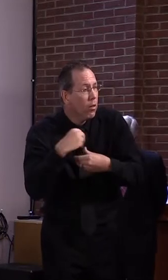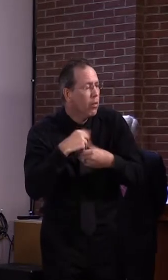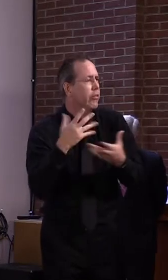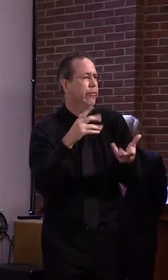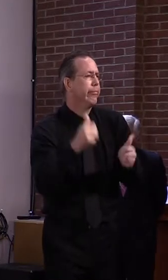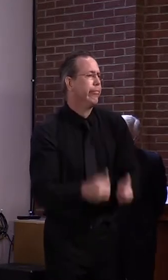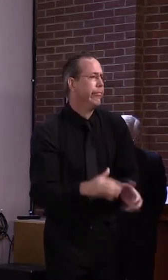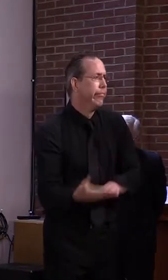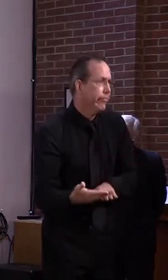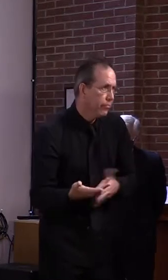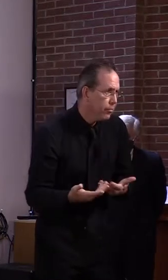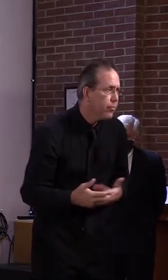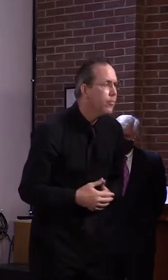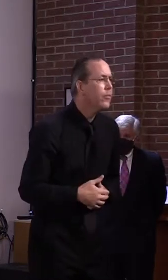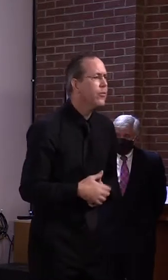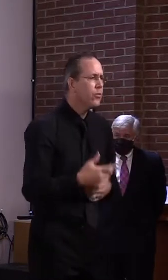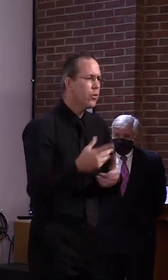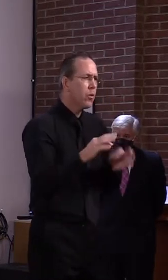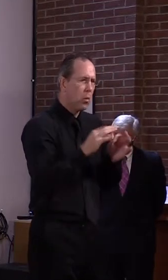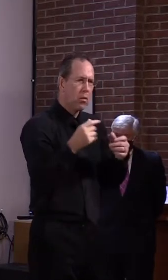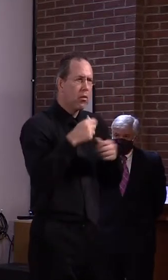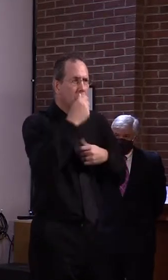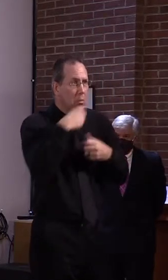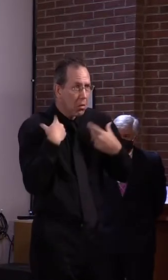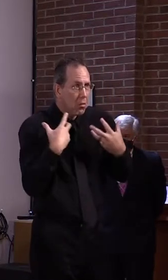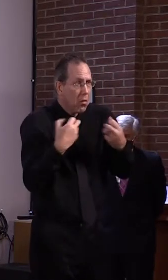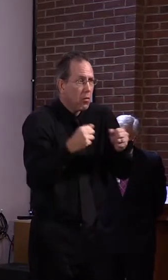And so that's how death certificates are filled out.